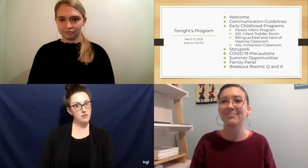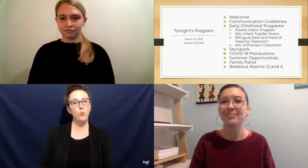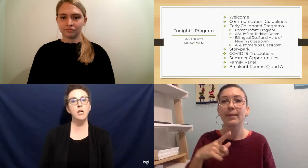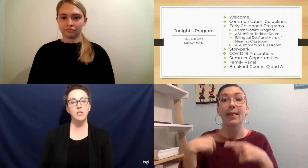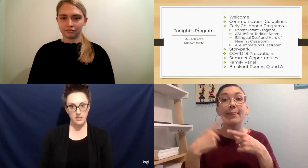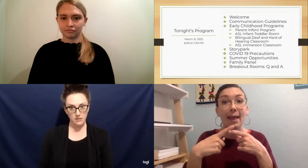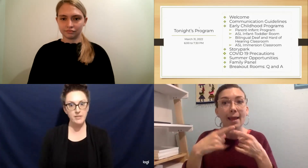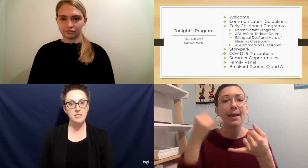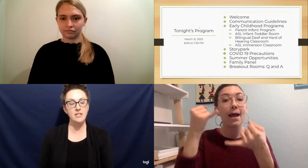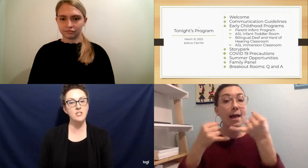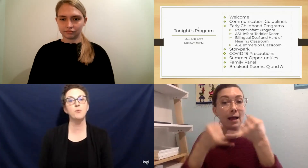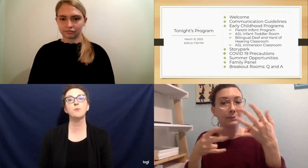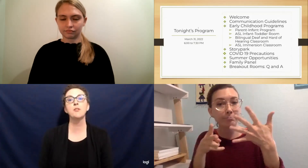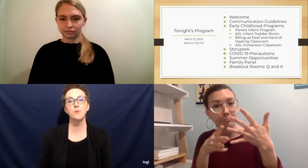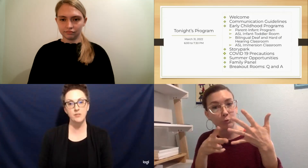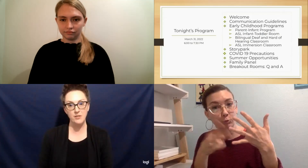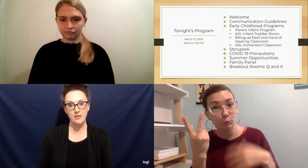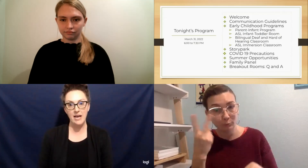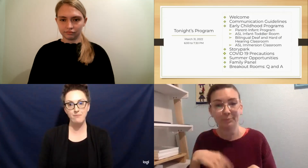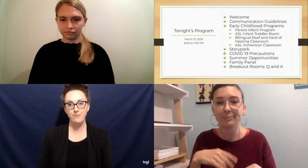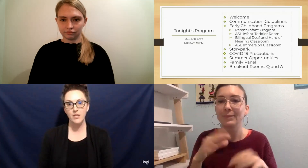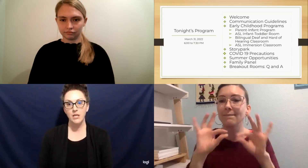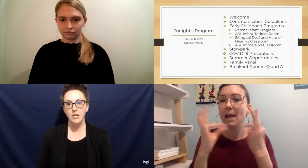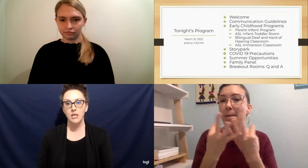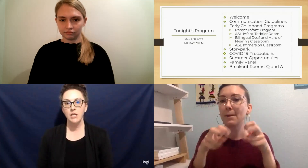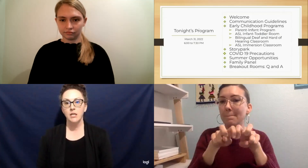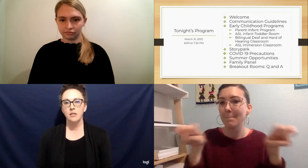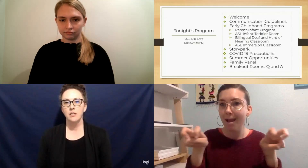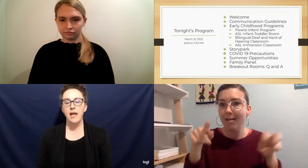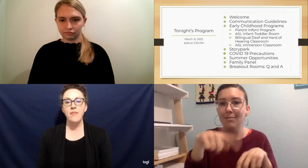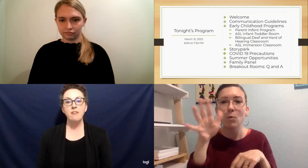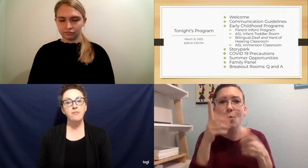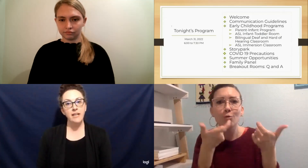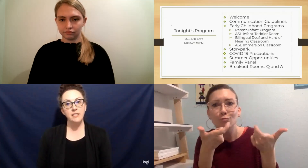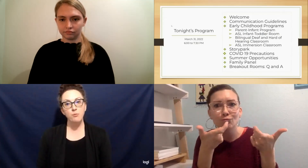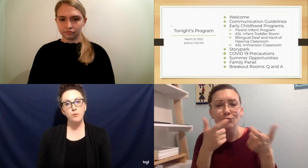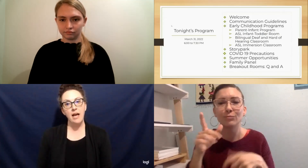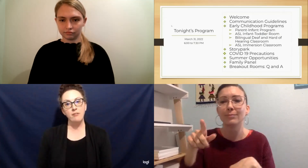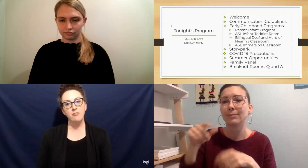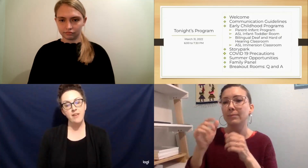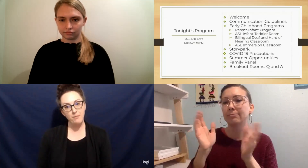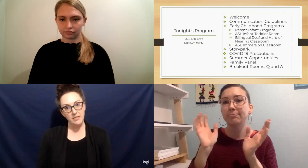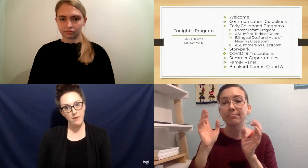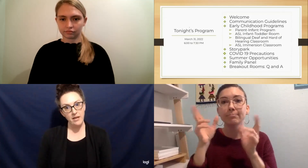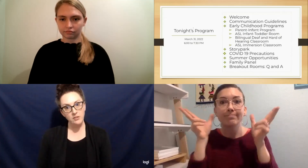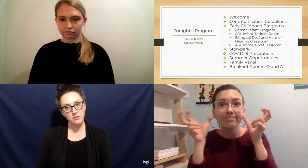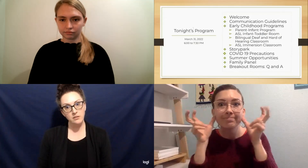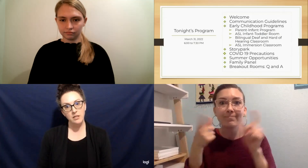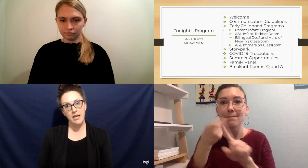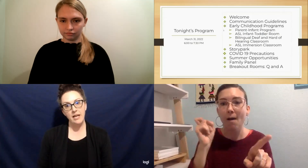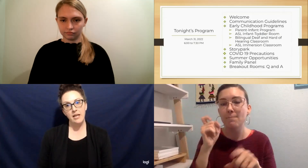summer. We're going to still be in session, and we're really thrilled to be doing that. And then finally, we will have our family